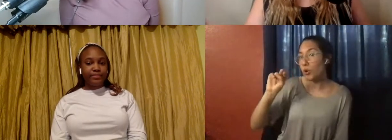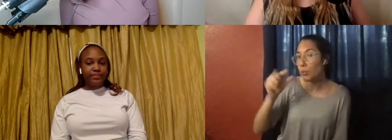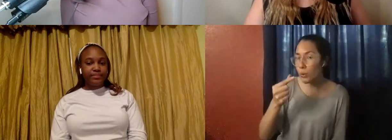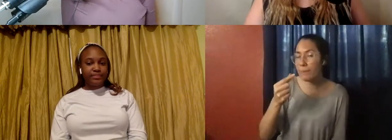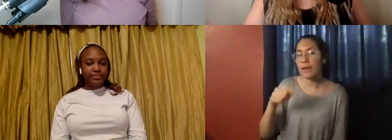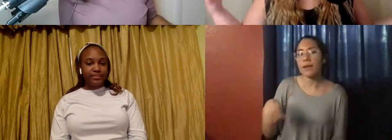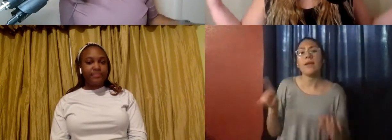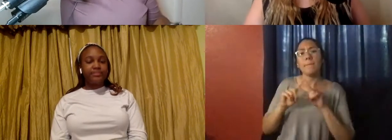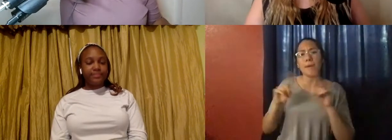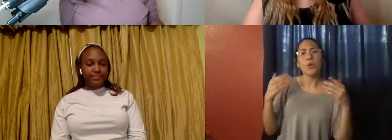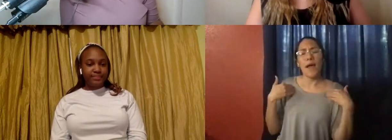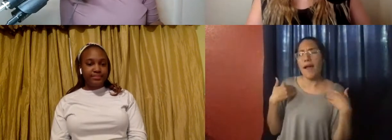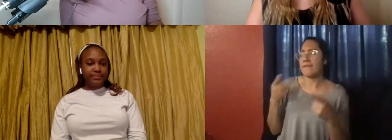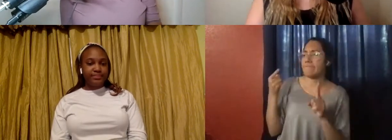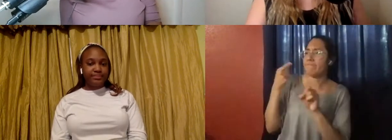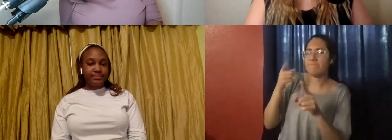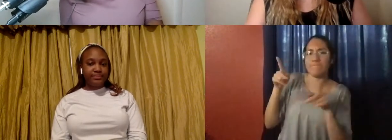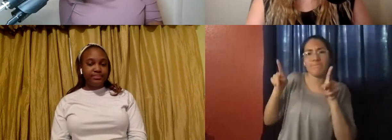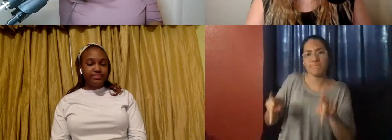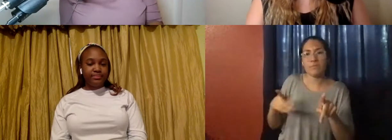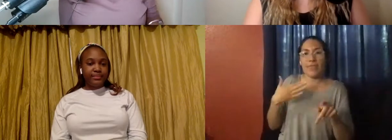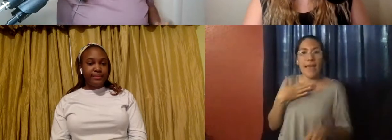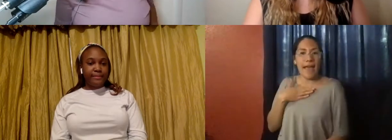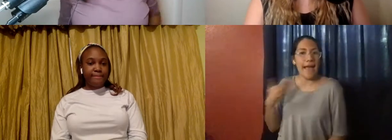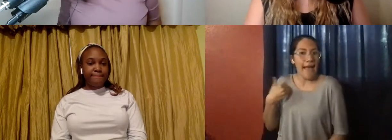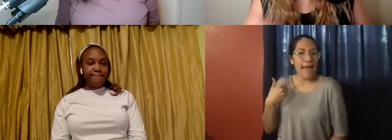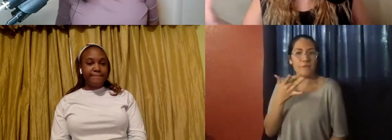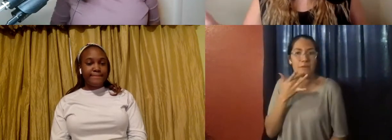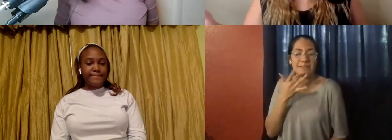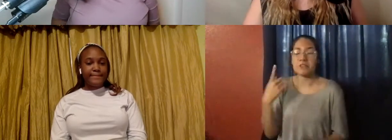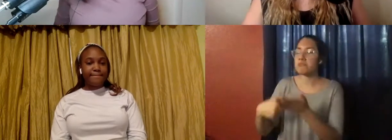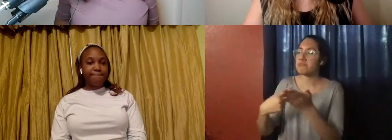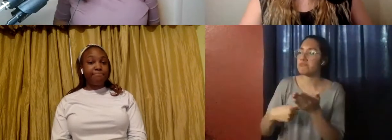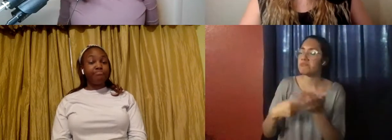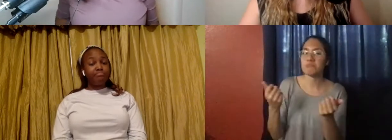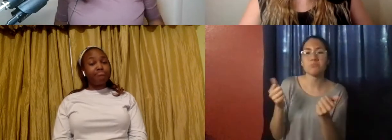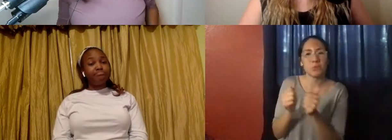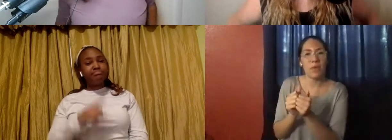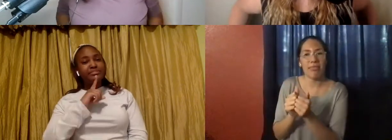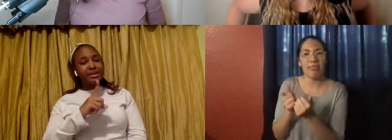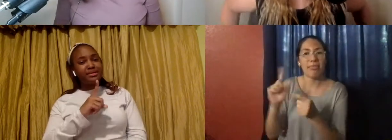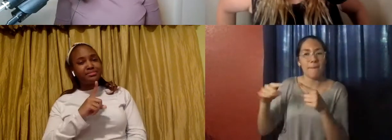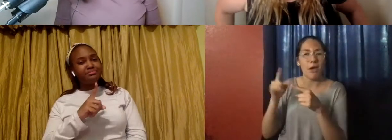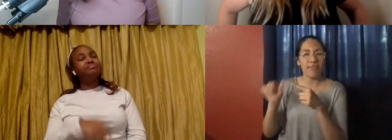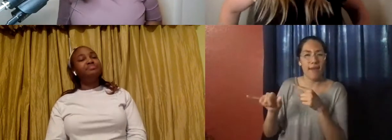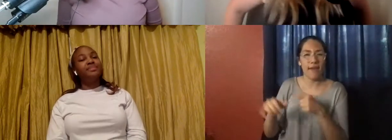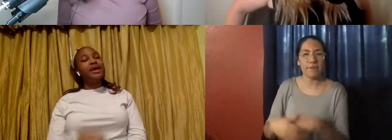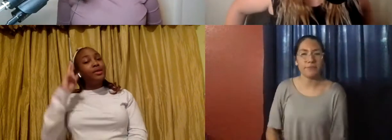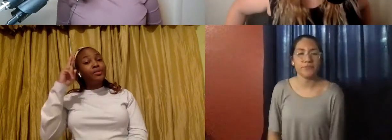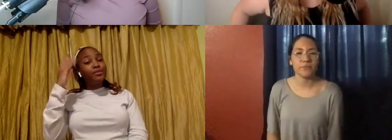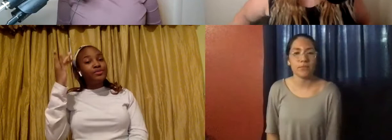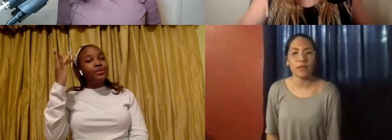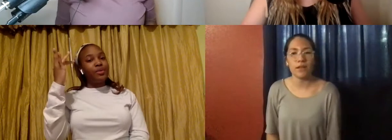with preferences that you talk to about it. So. Exactly. And the reason why that